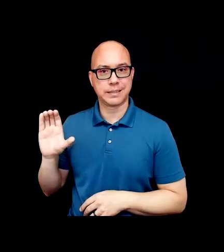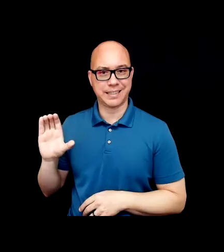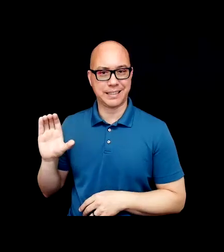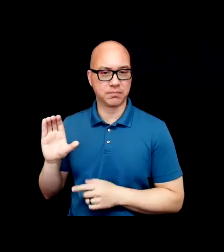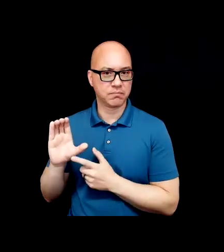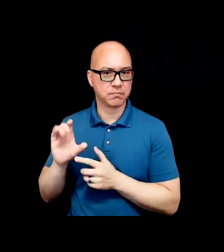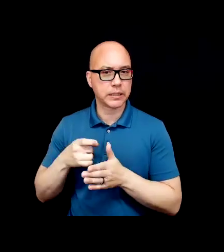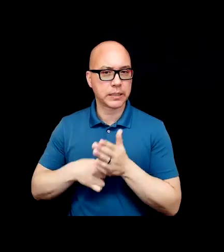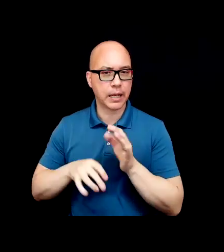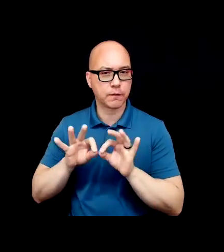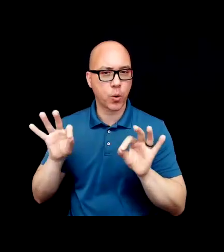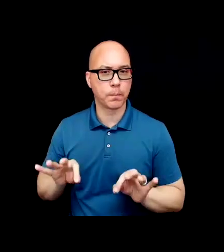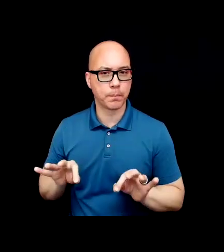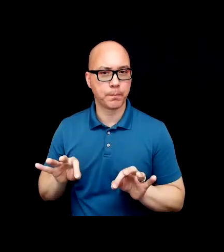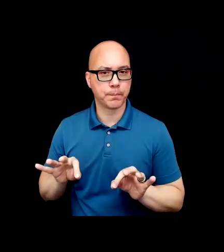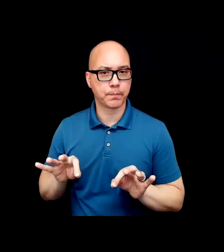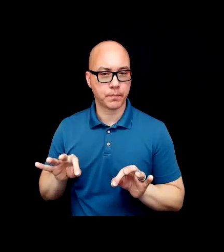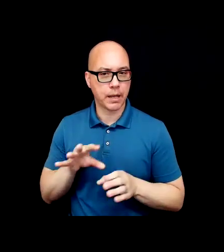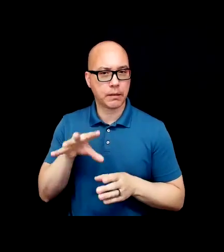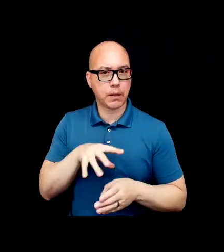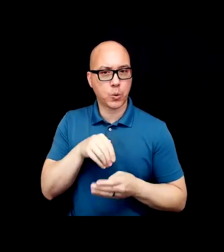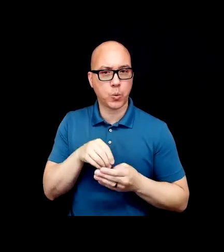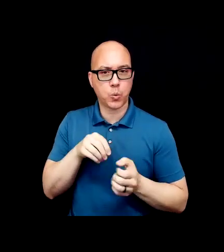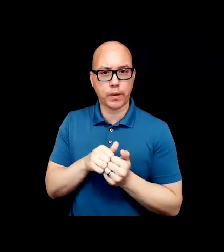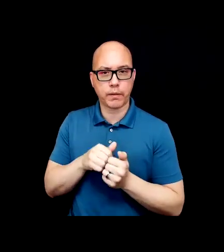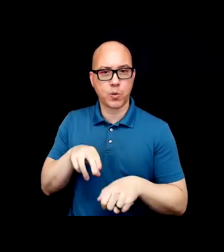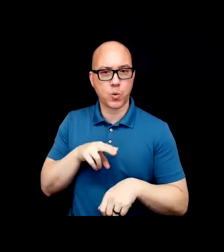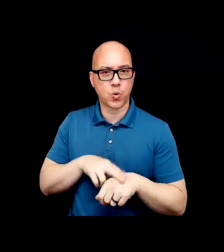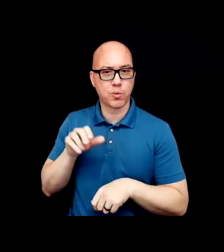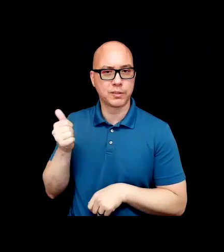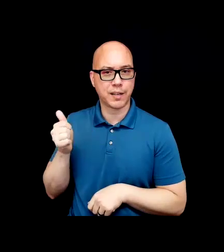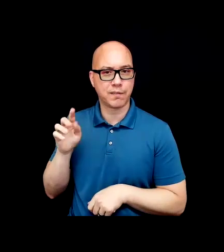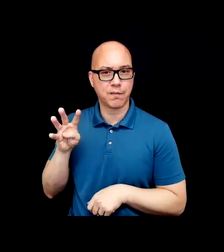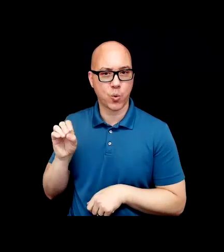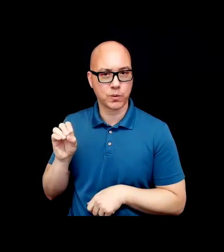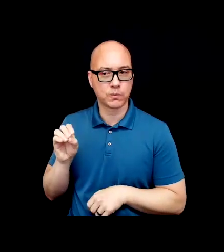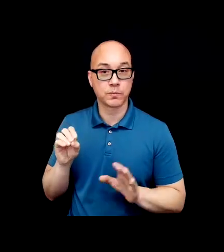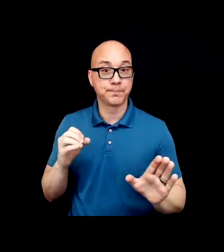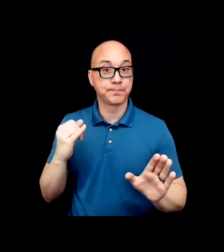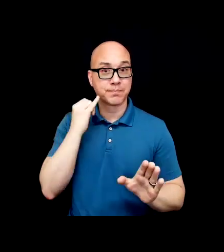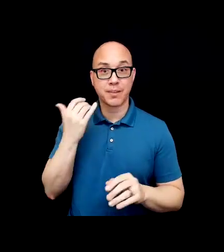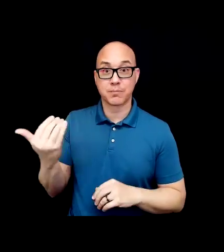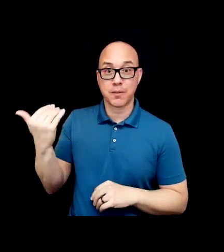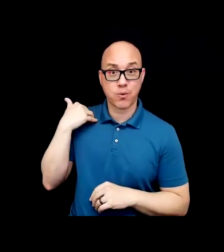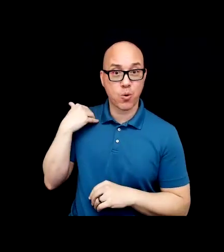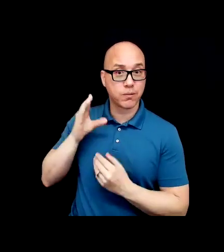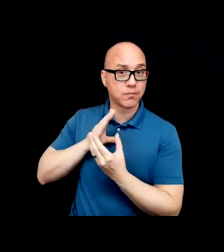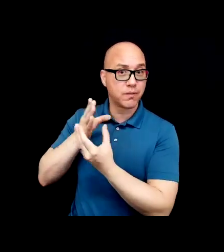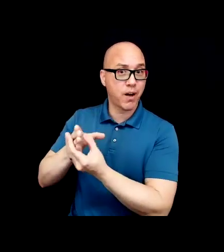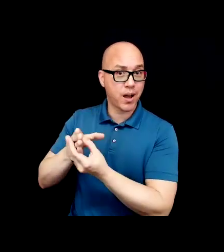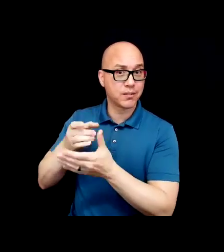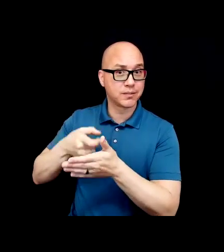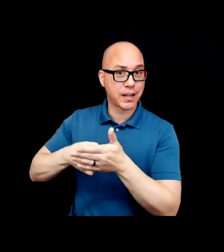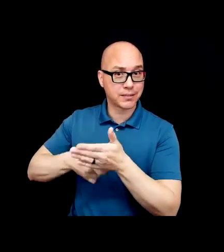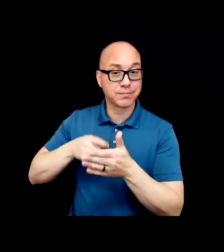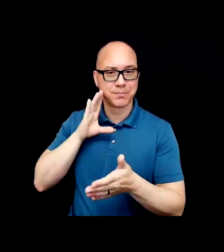tax form that is a part of your personal tax packet. So if you file taxes before, that first page of your tax